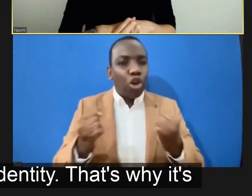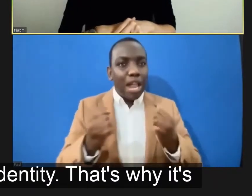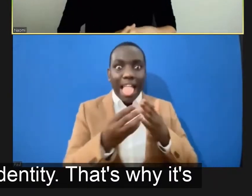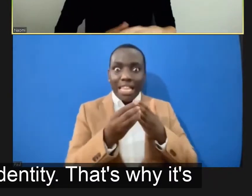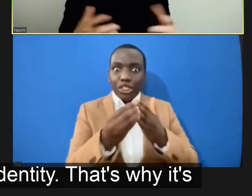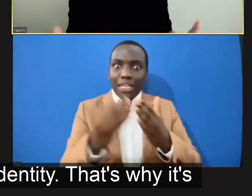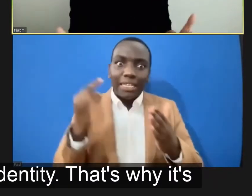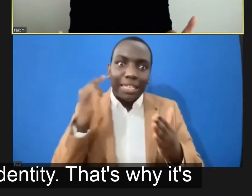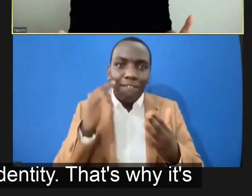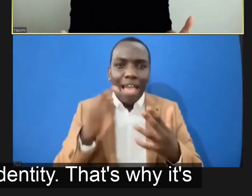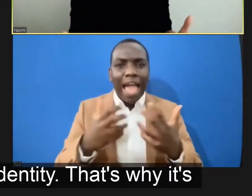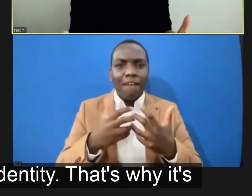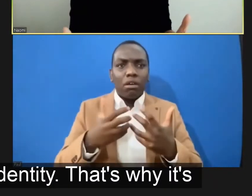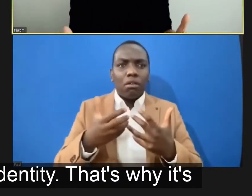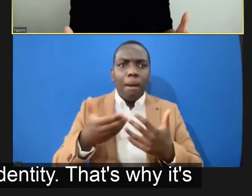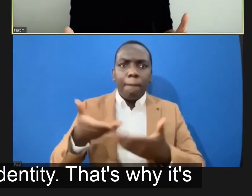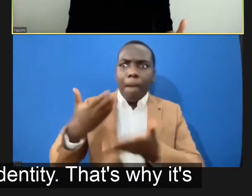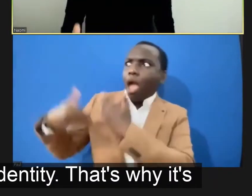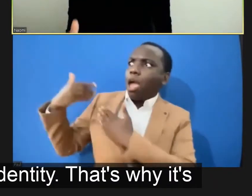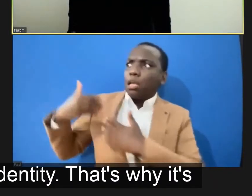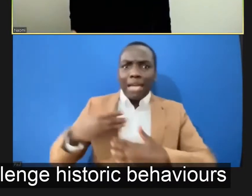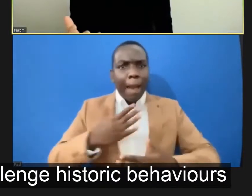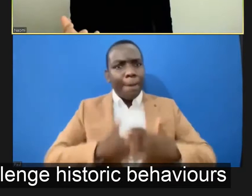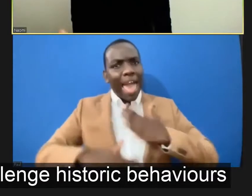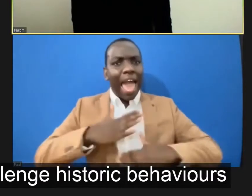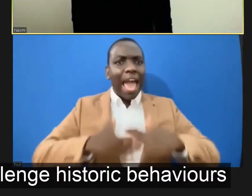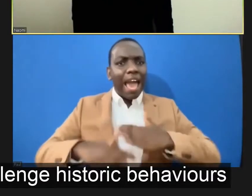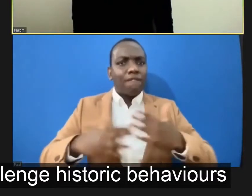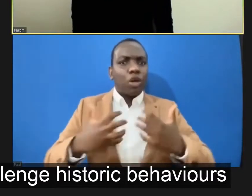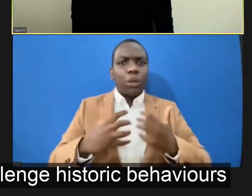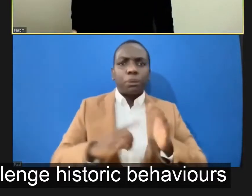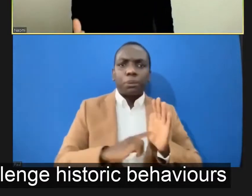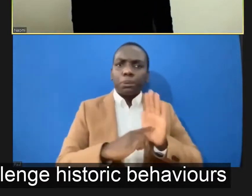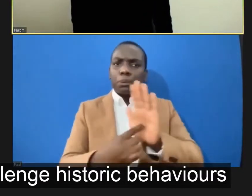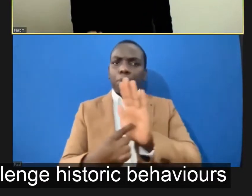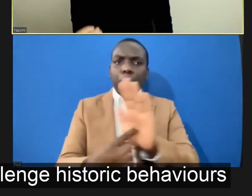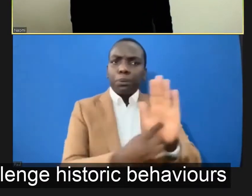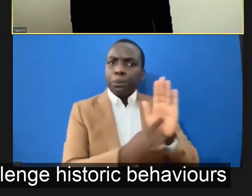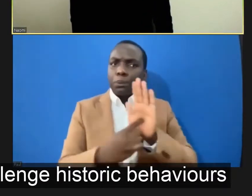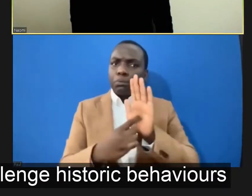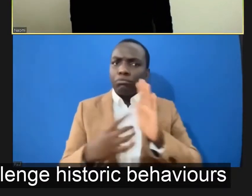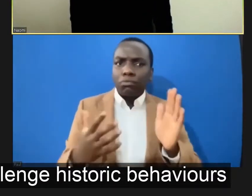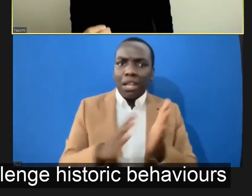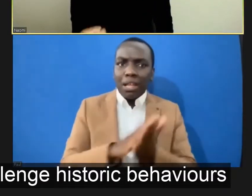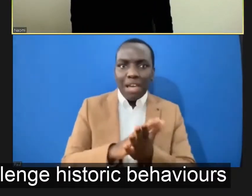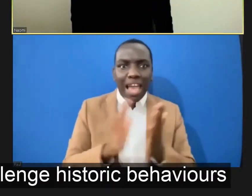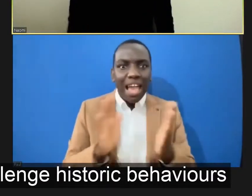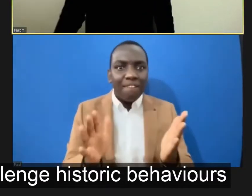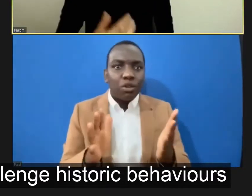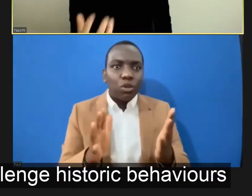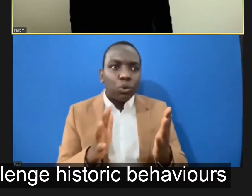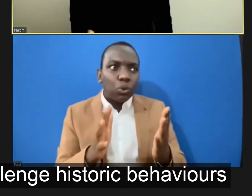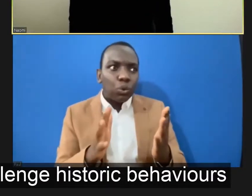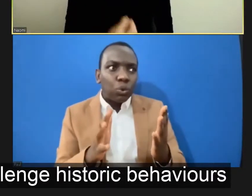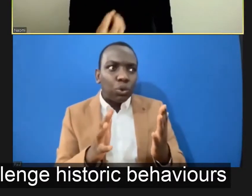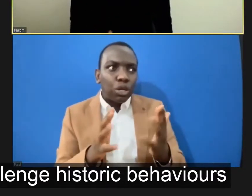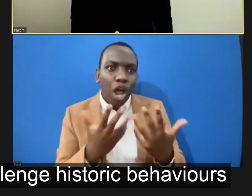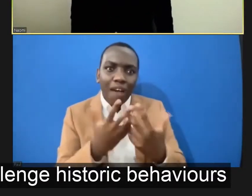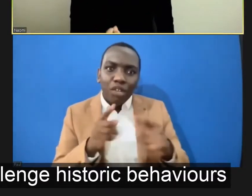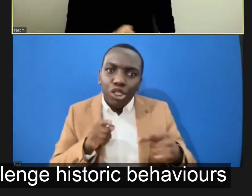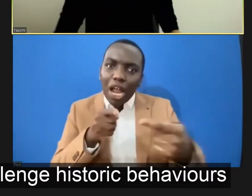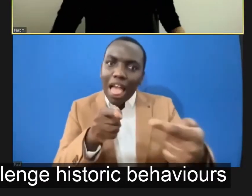and show their identity. That's why it's crucial that strong leaders challenge, strong deaf leaders